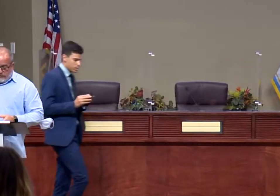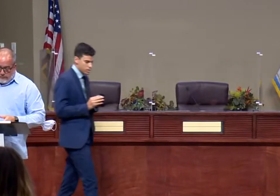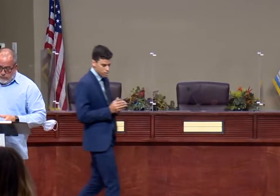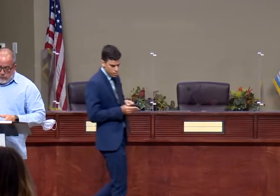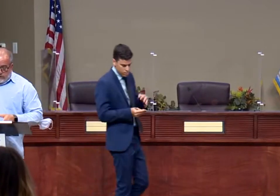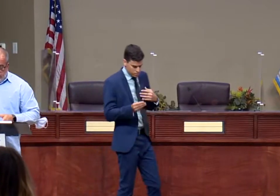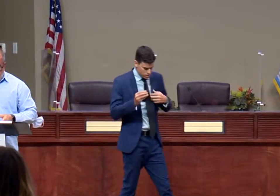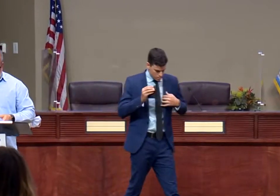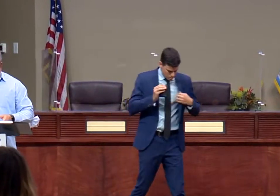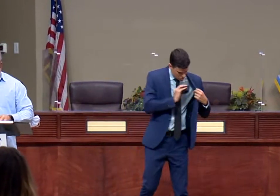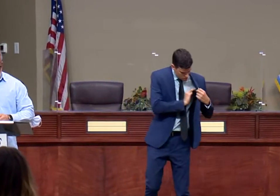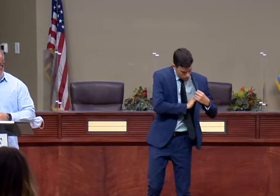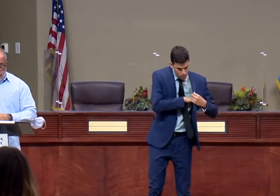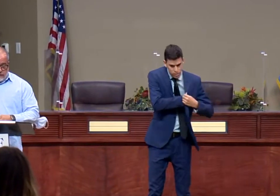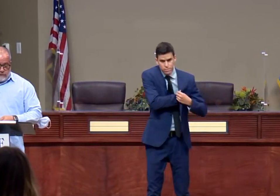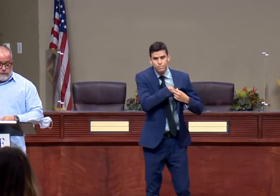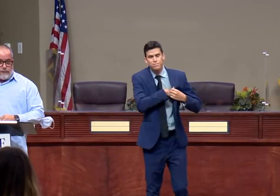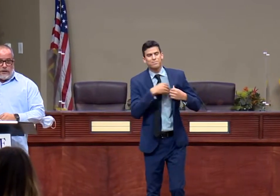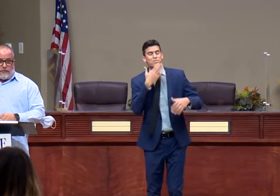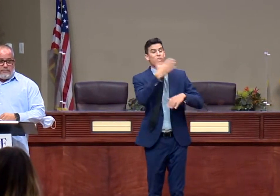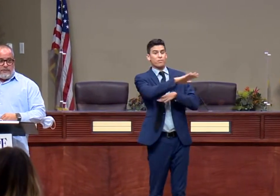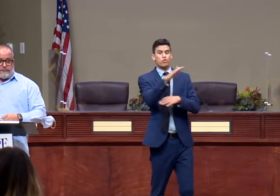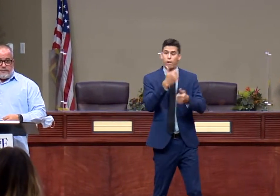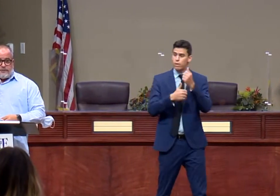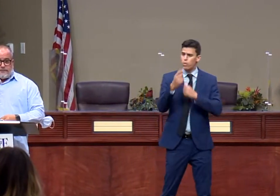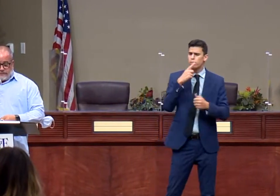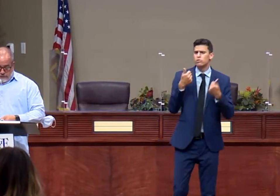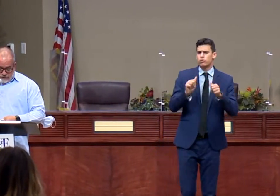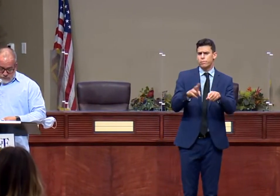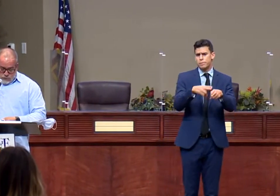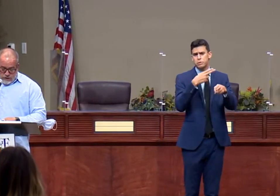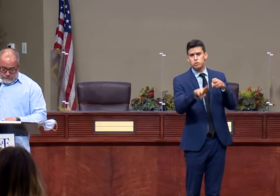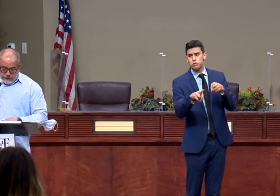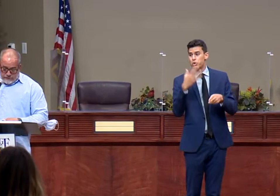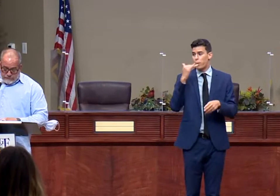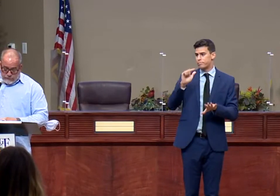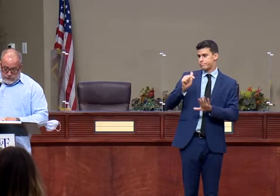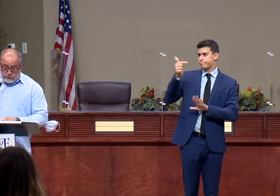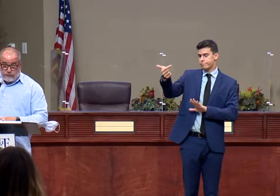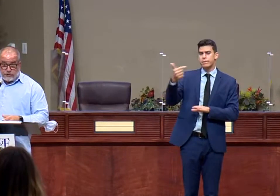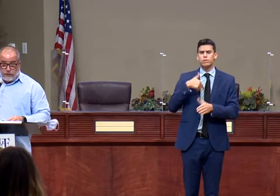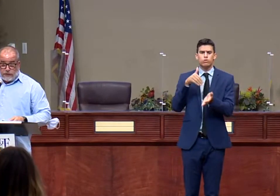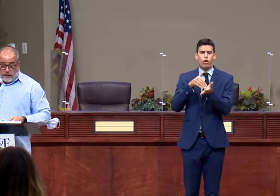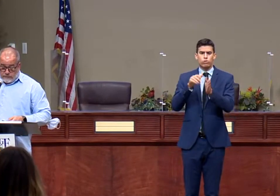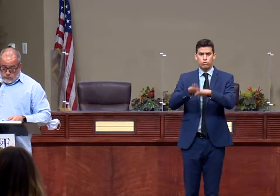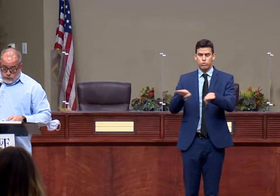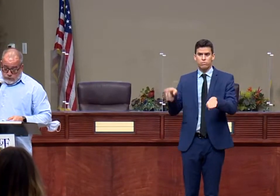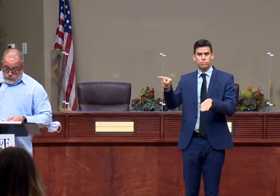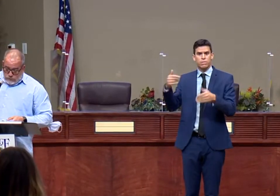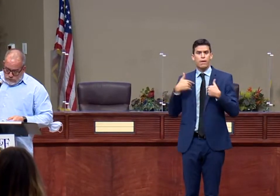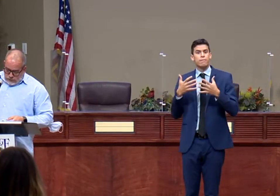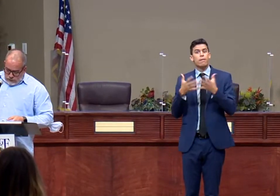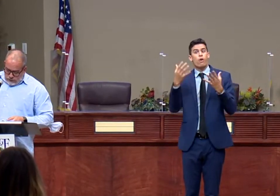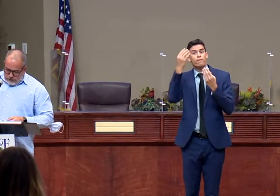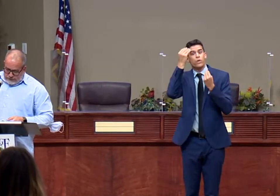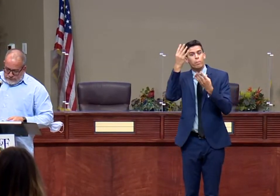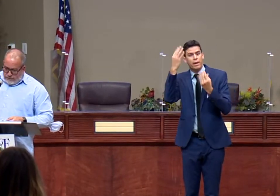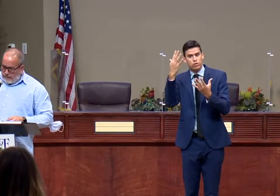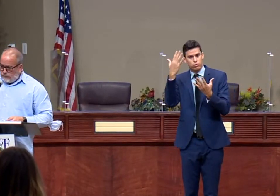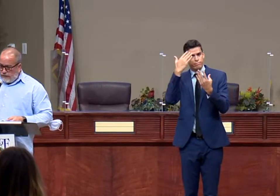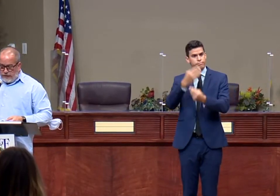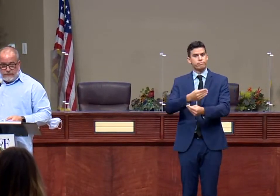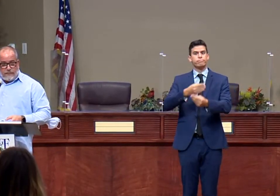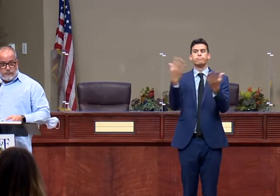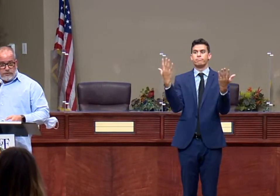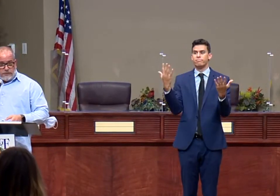be a little bit brief to give time to our pediatricians who have a lot of information to share, and we know that it's